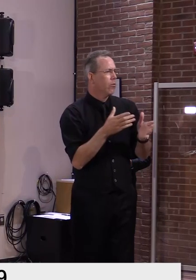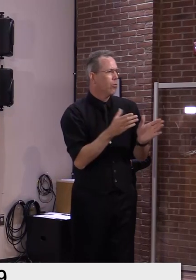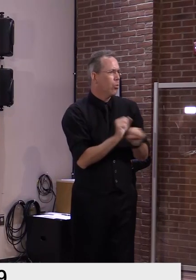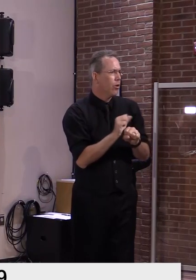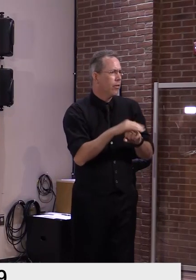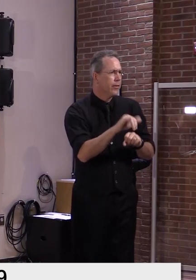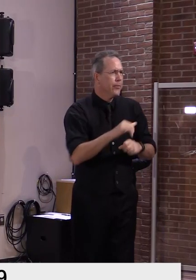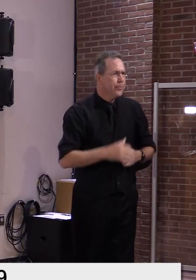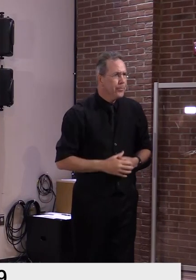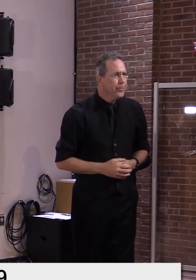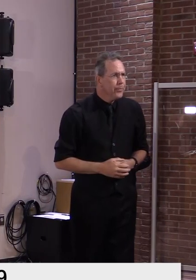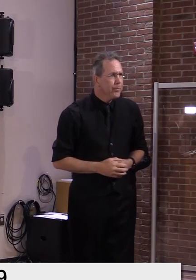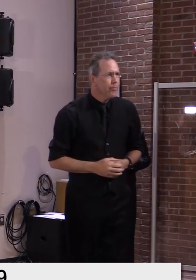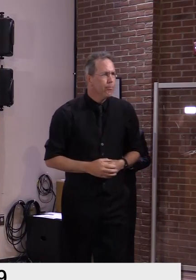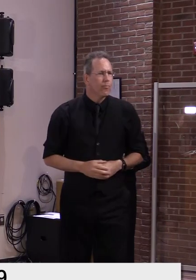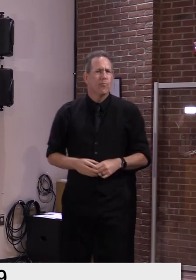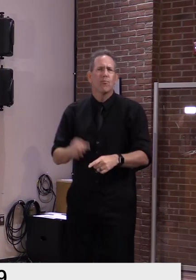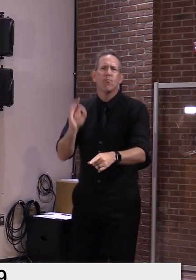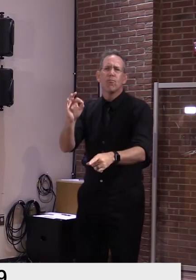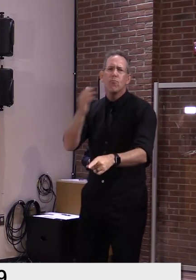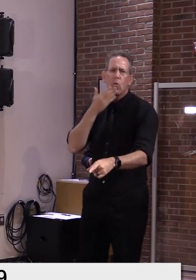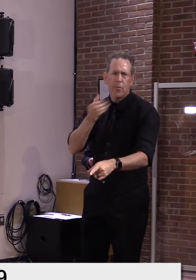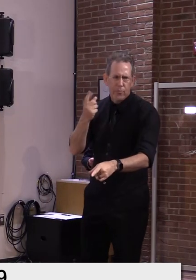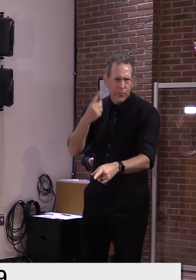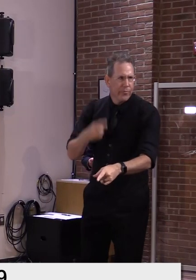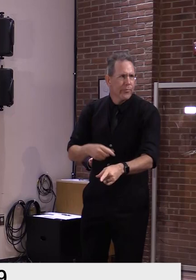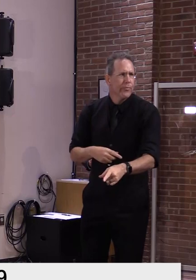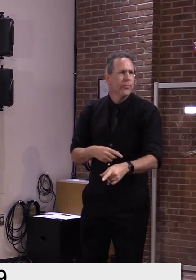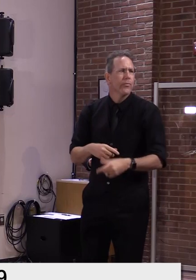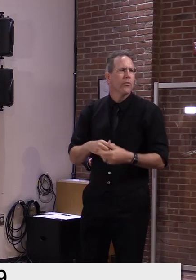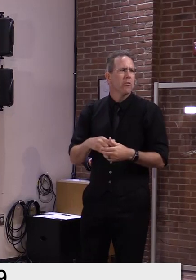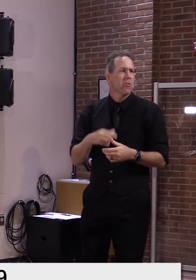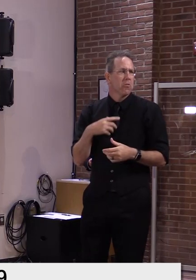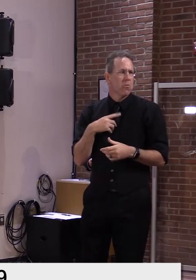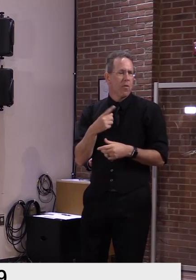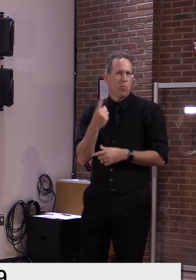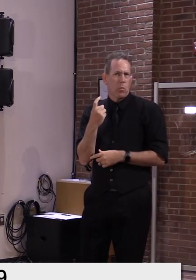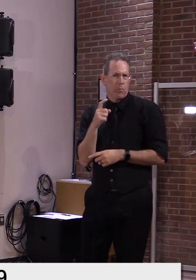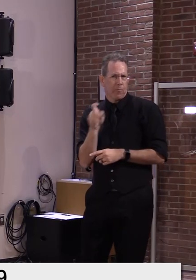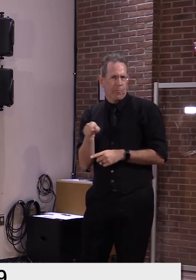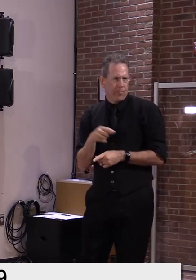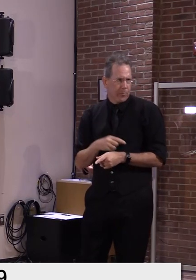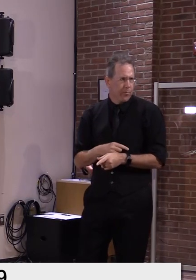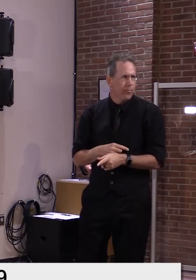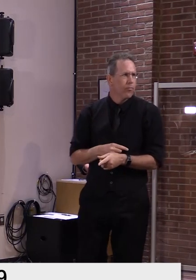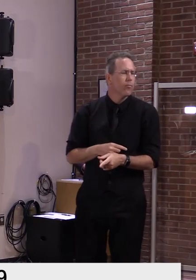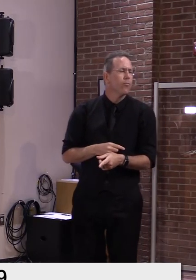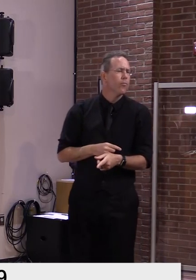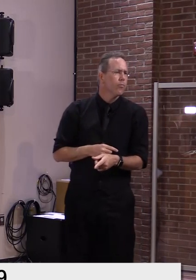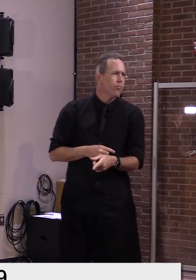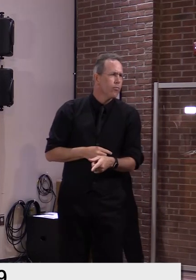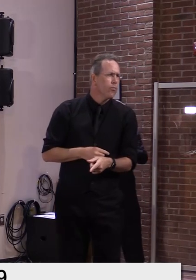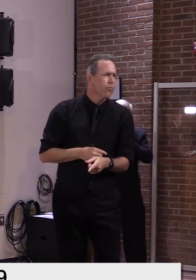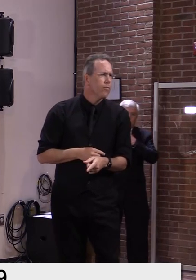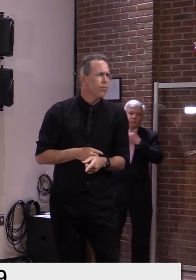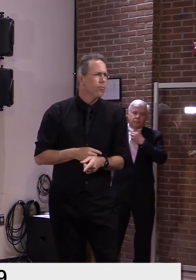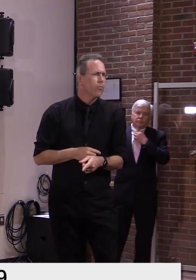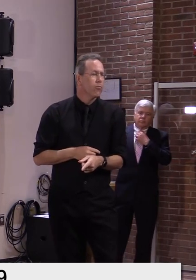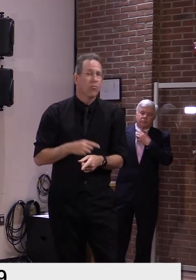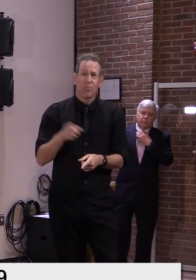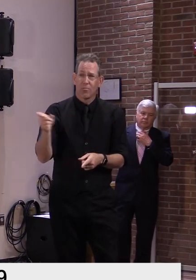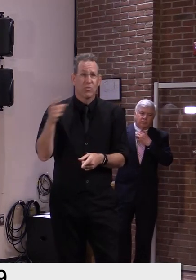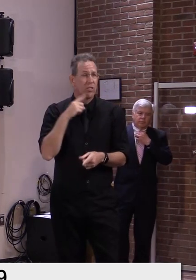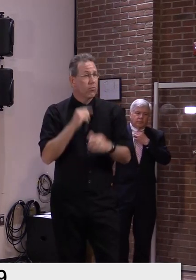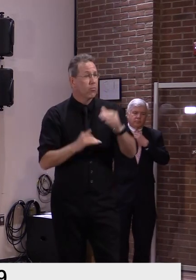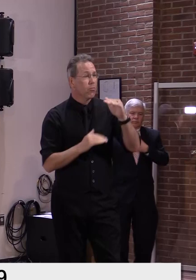Okay, thank you. And then just briefly, in the reopening, once we hit the 80% mark of vaccinations, is that